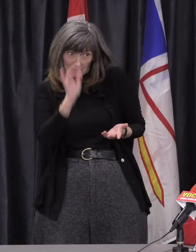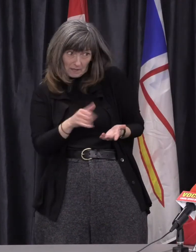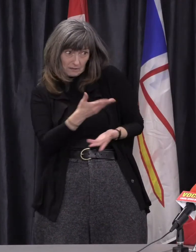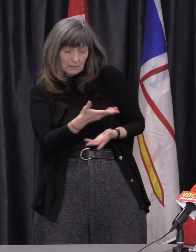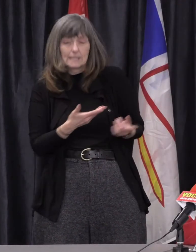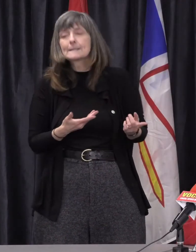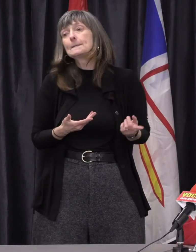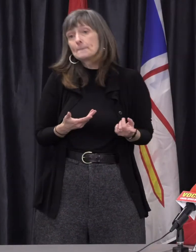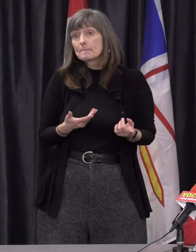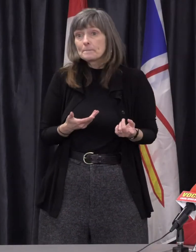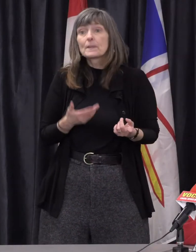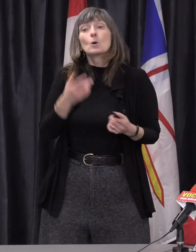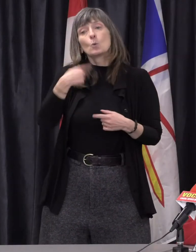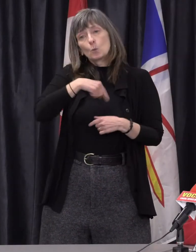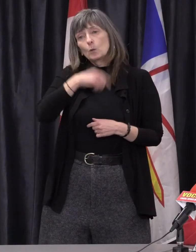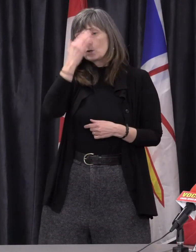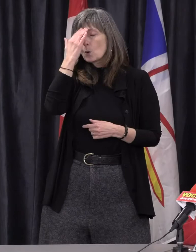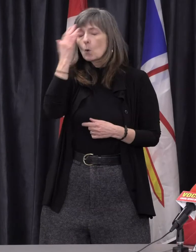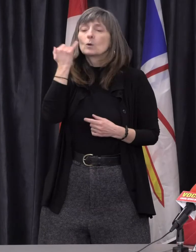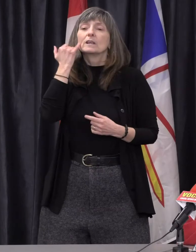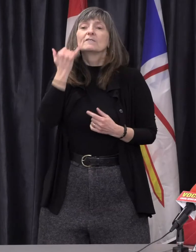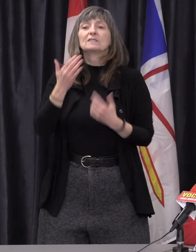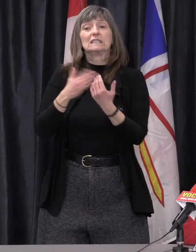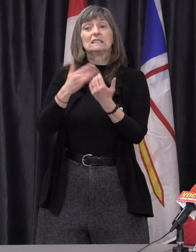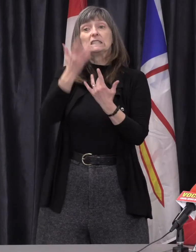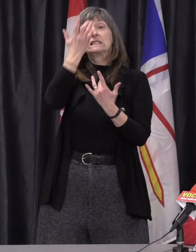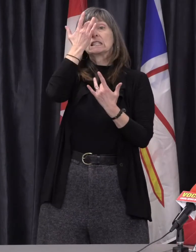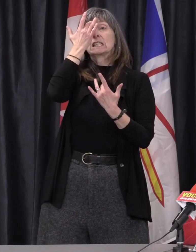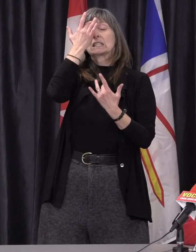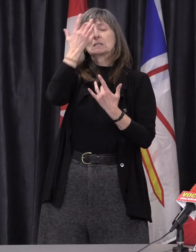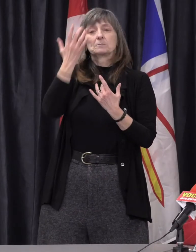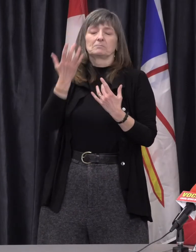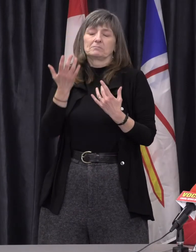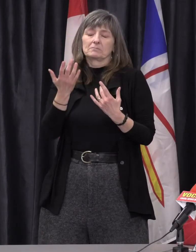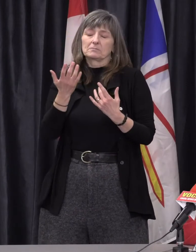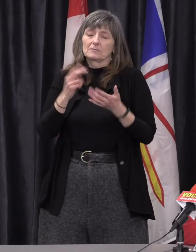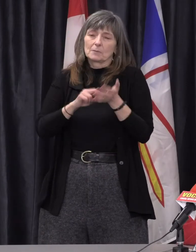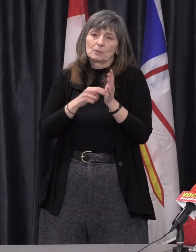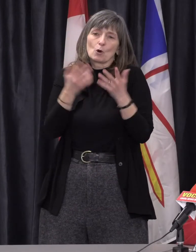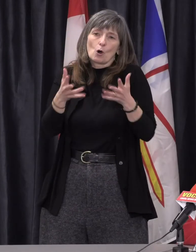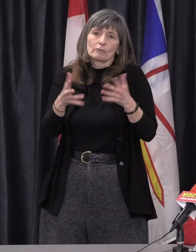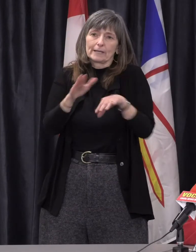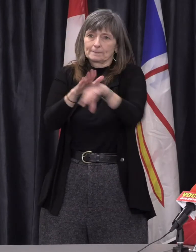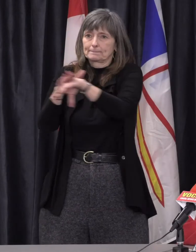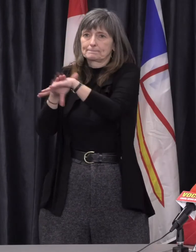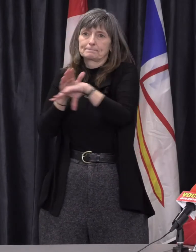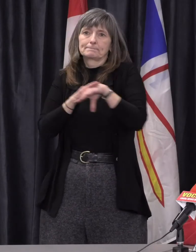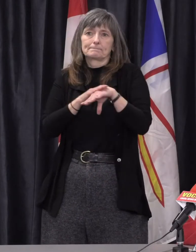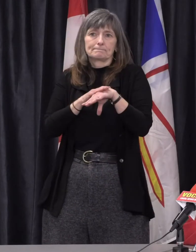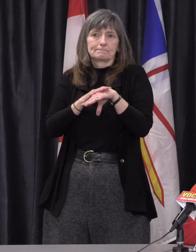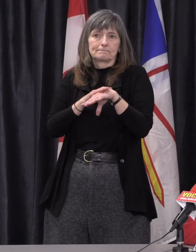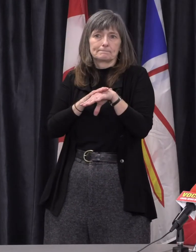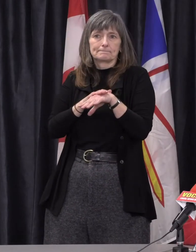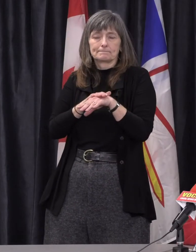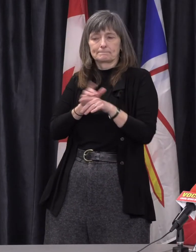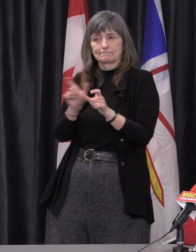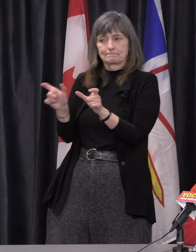recommending anyone who's in a vulnerable group to try to limit their exposures. So that would not be an unusual thing for us to